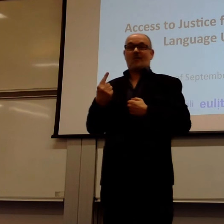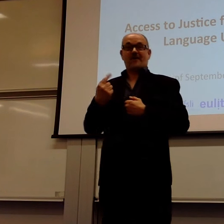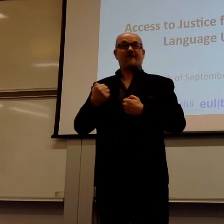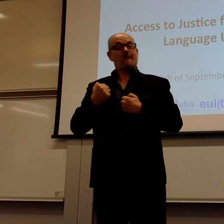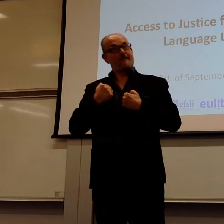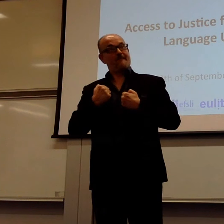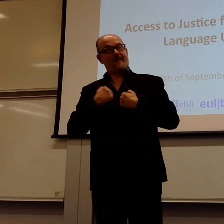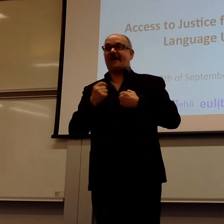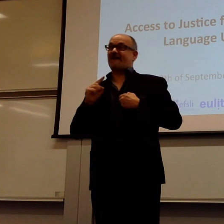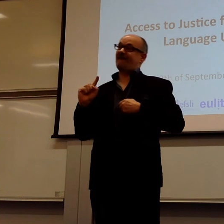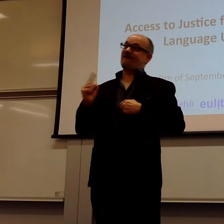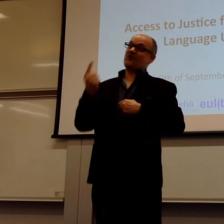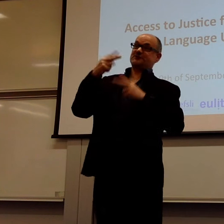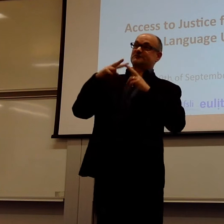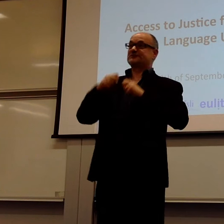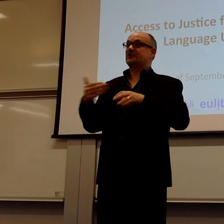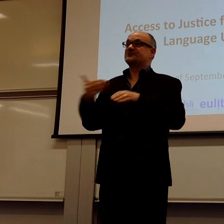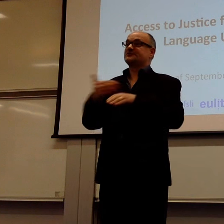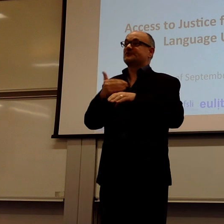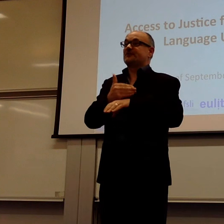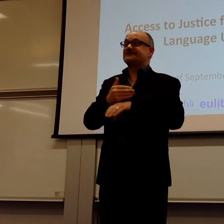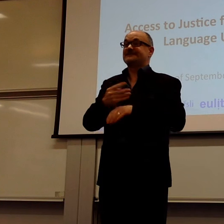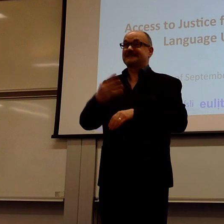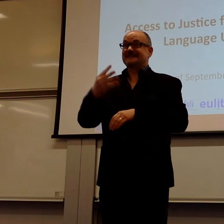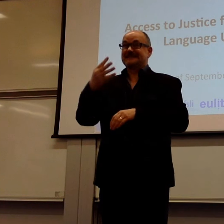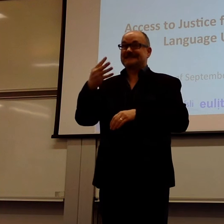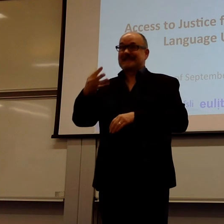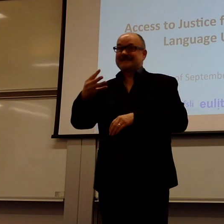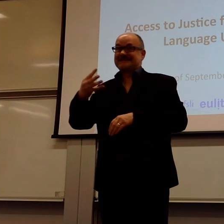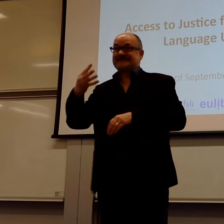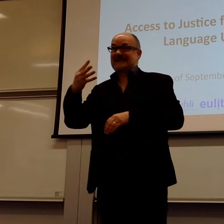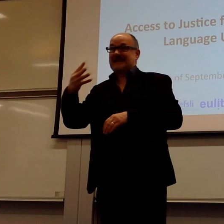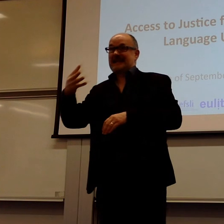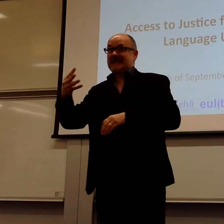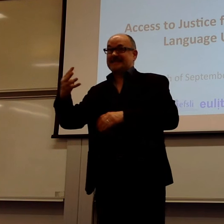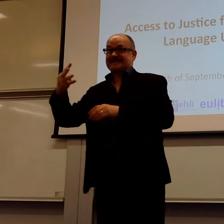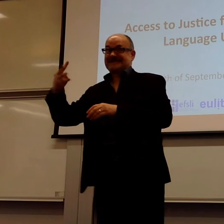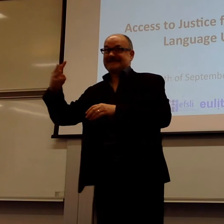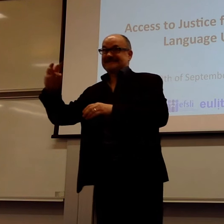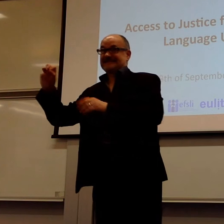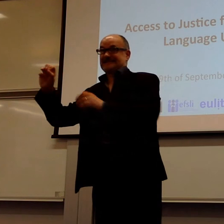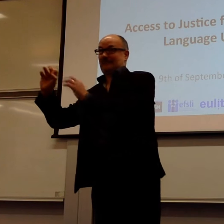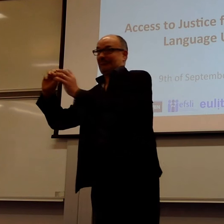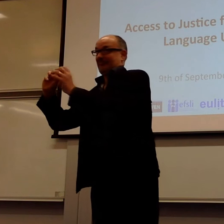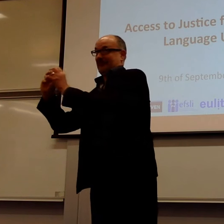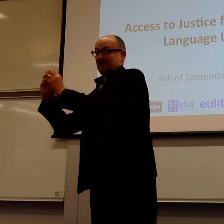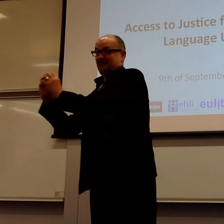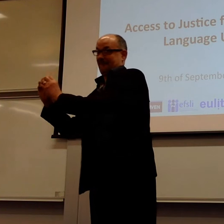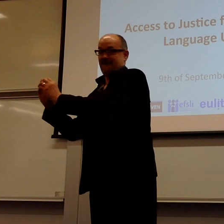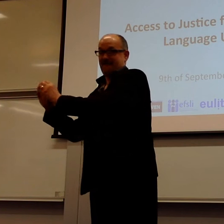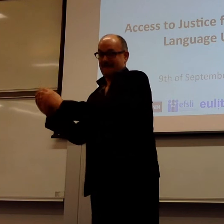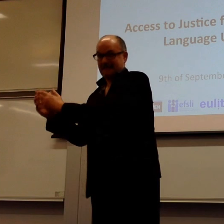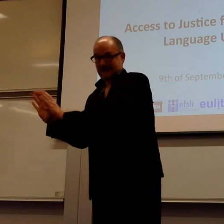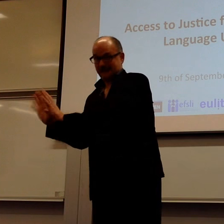I distinctly remember one of my very first research jobs in 1990